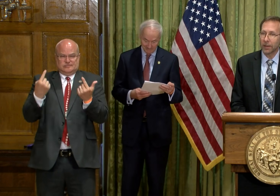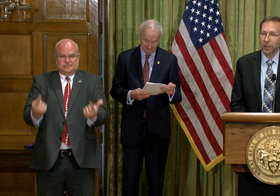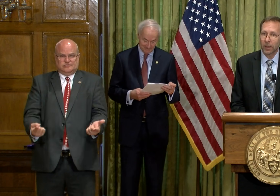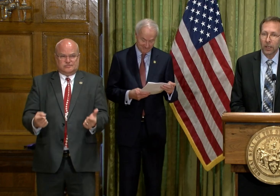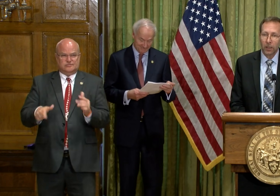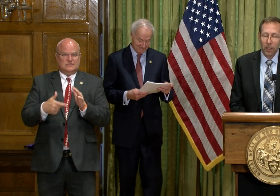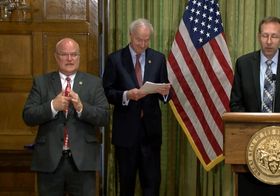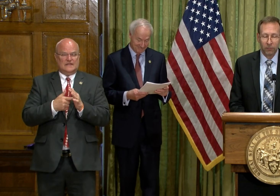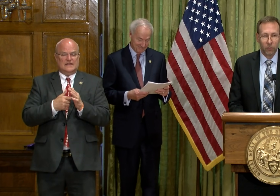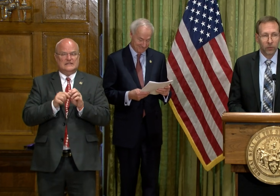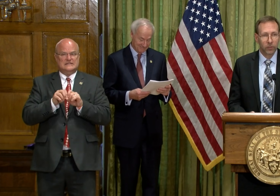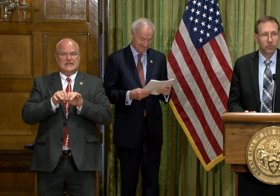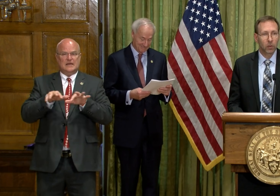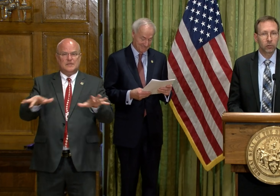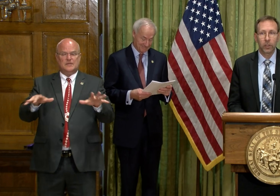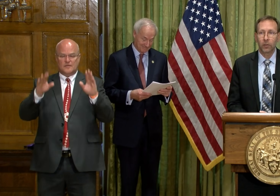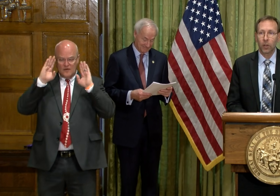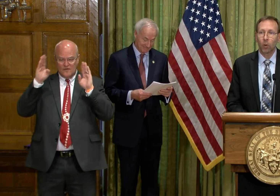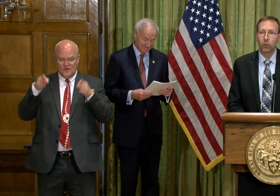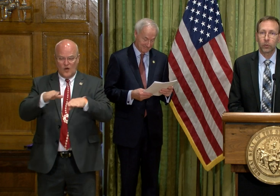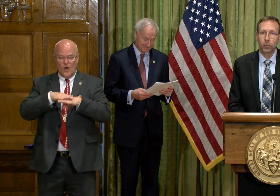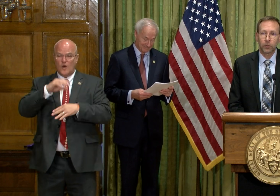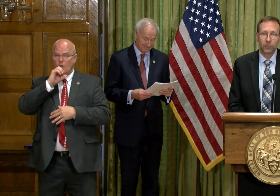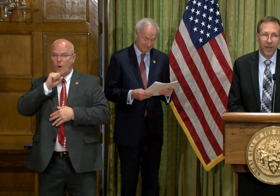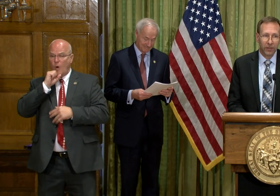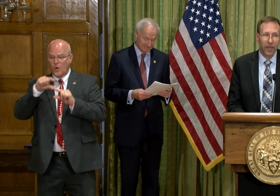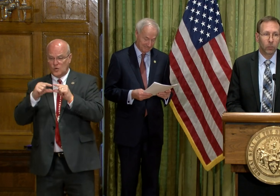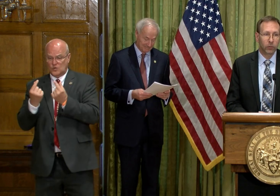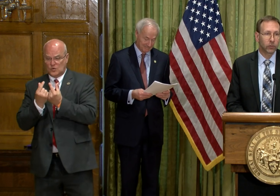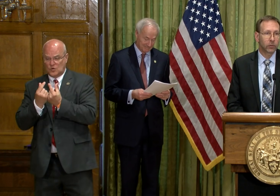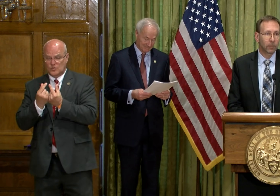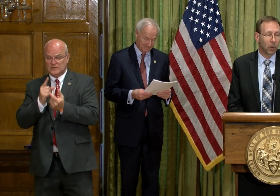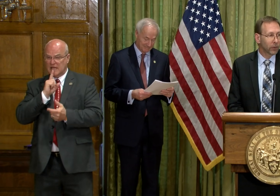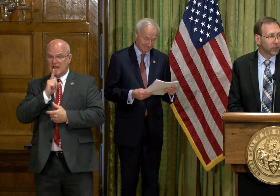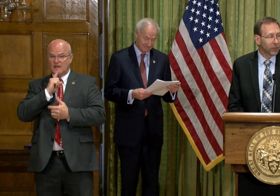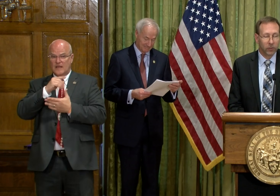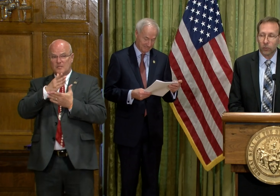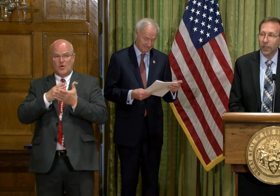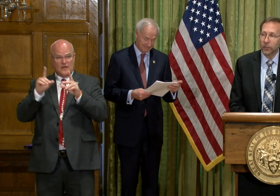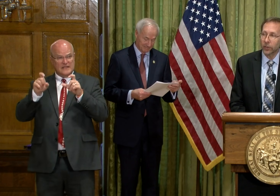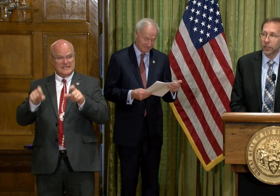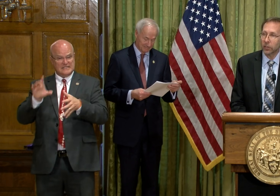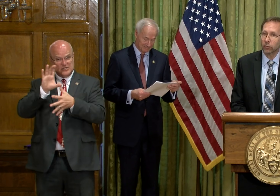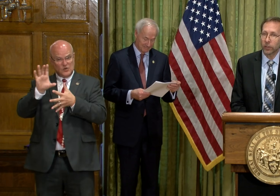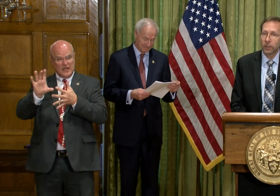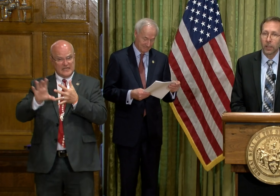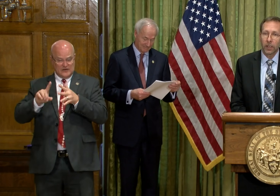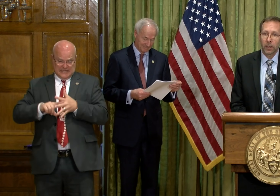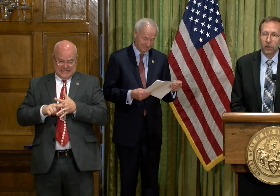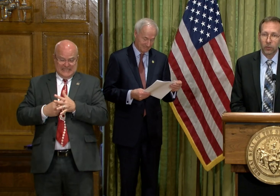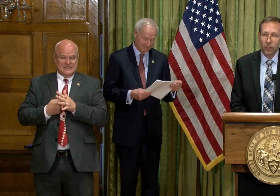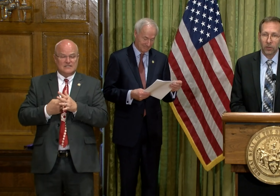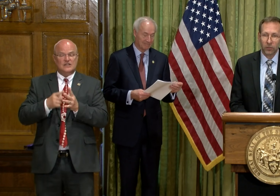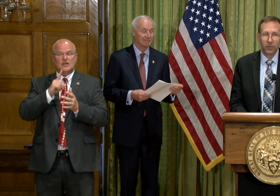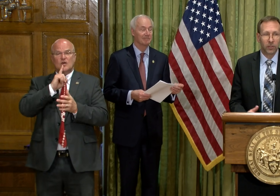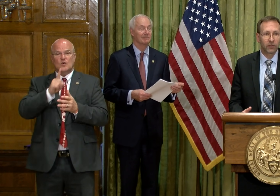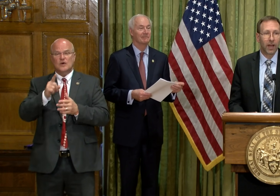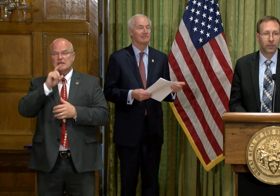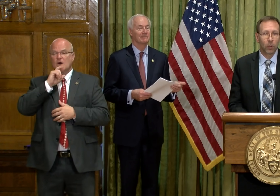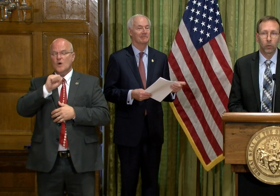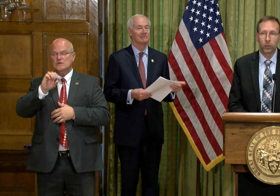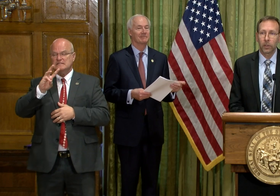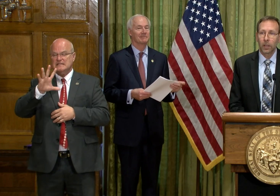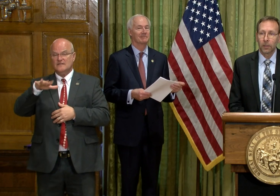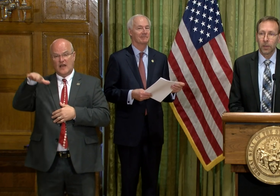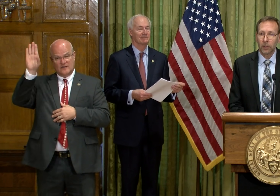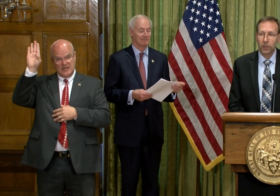of this epidemic, focusing mostly on the older groups. In fact, that was a part of the testing criteria initially, is